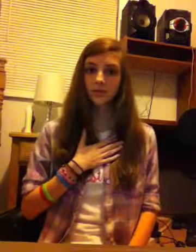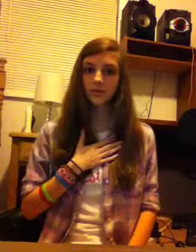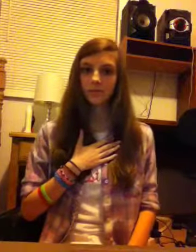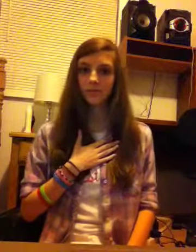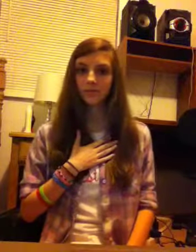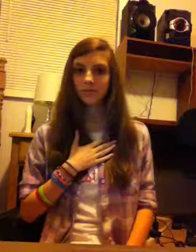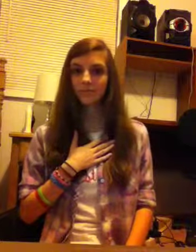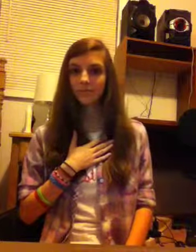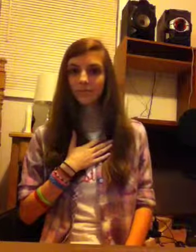dread Love Hope Facebook You